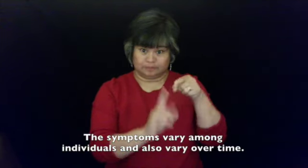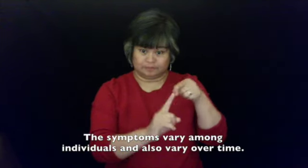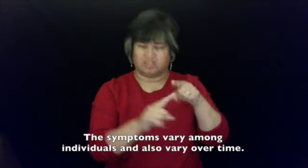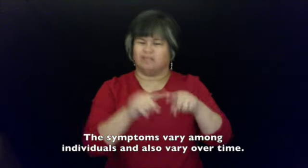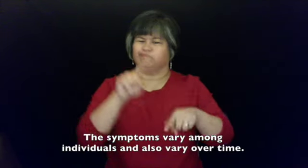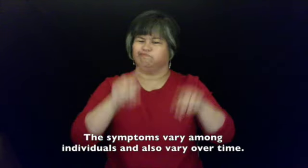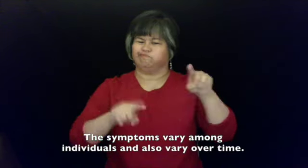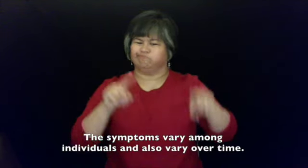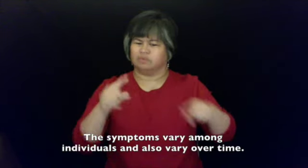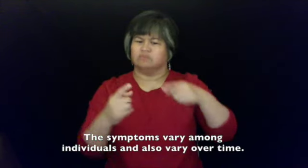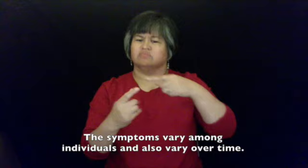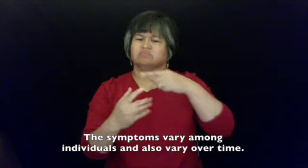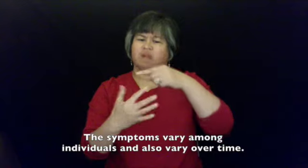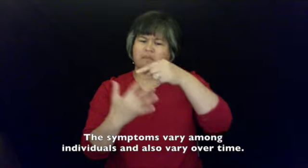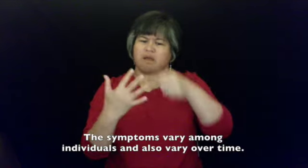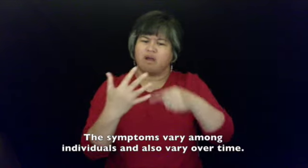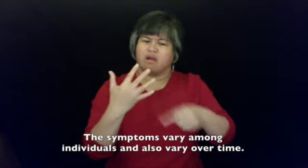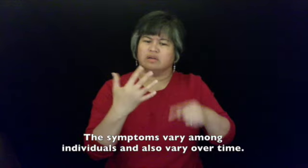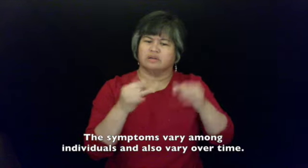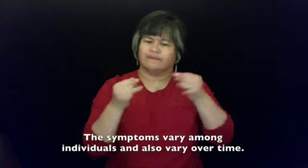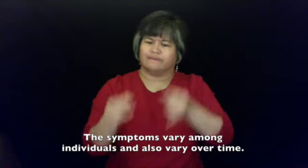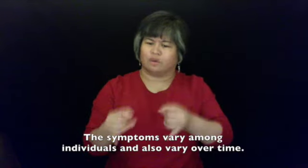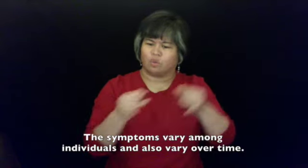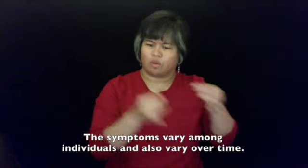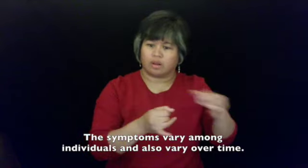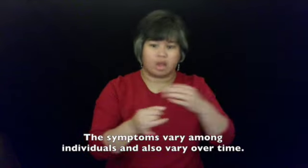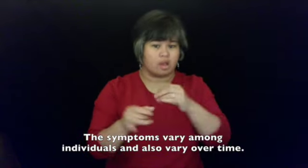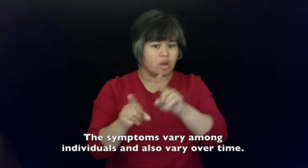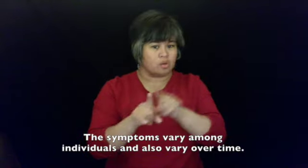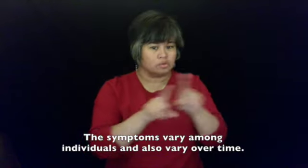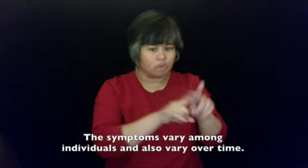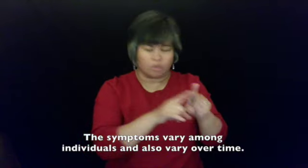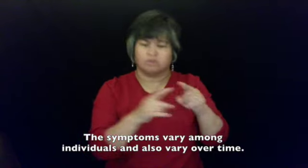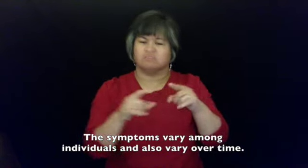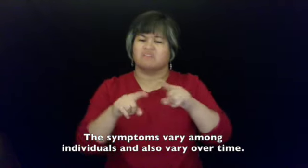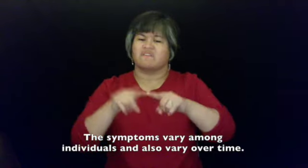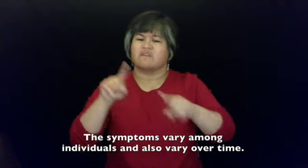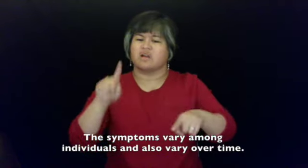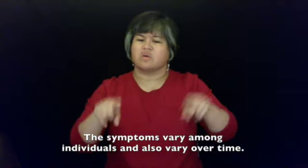The symptoms vary among the individuals and also vary over time.